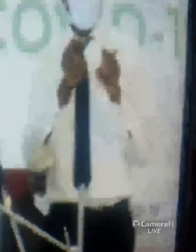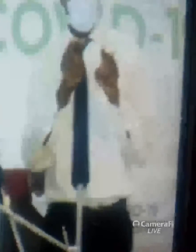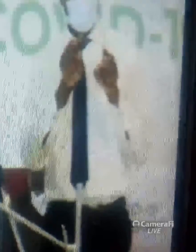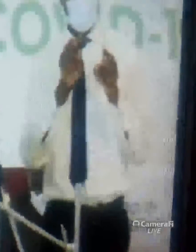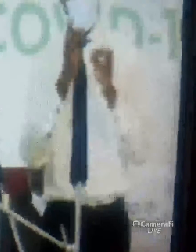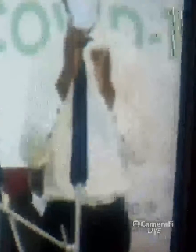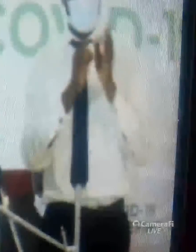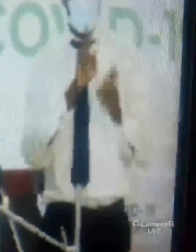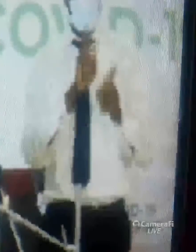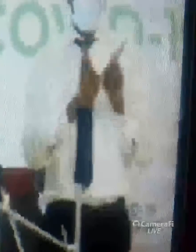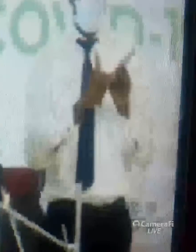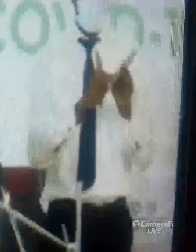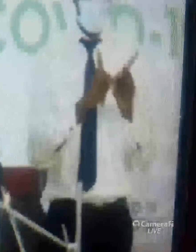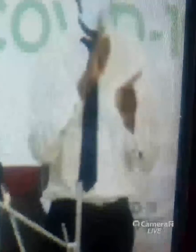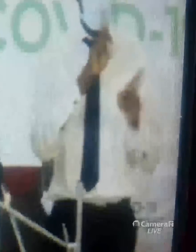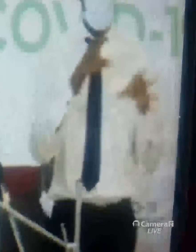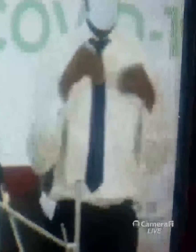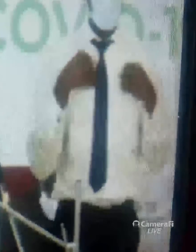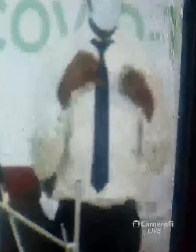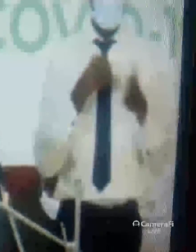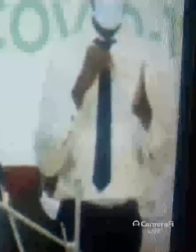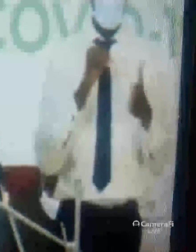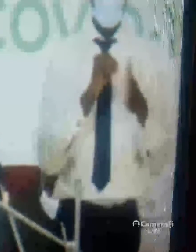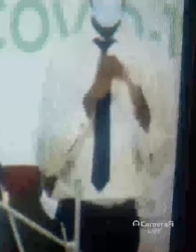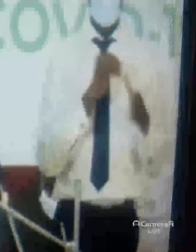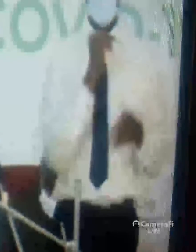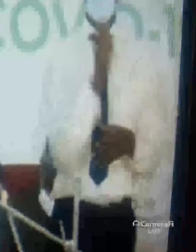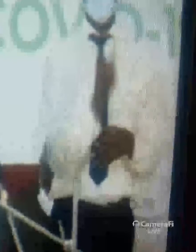level. So with this particular